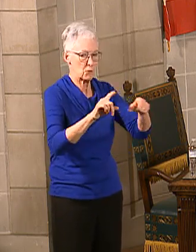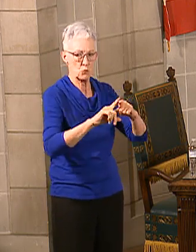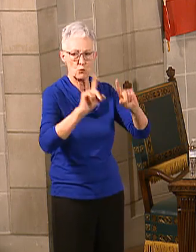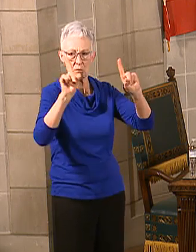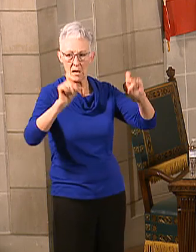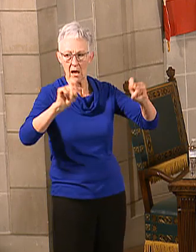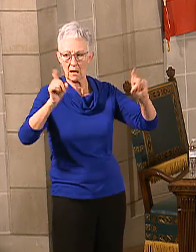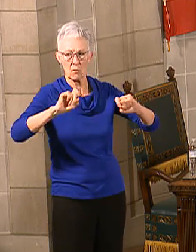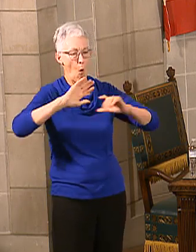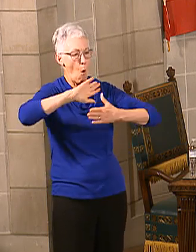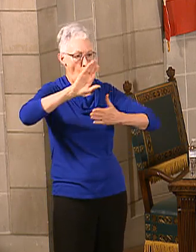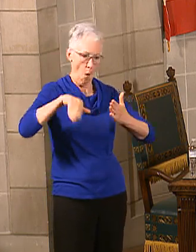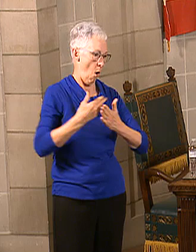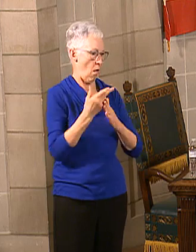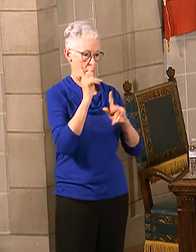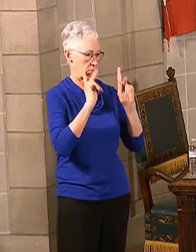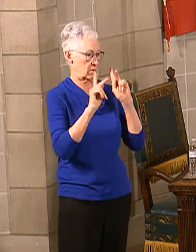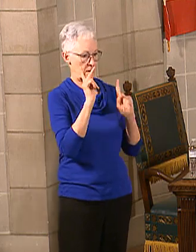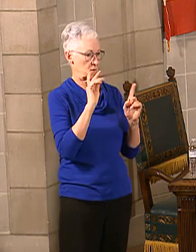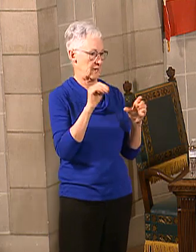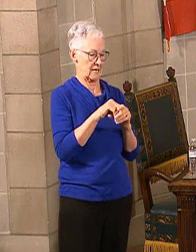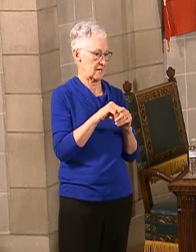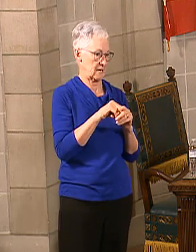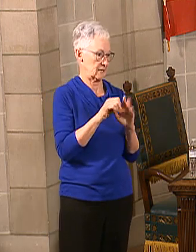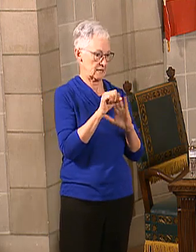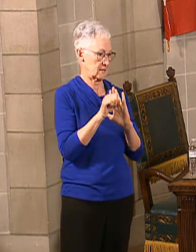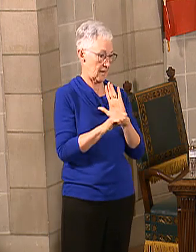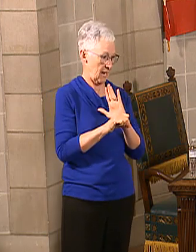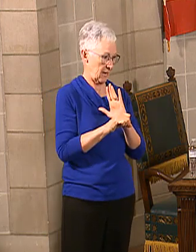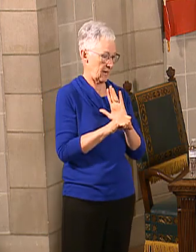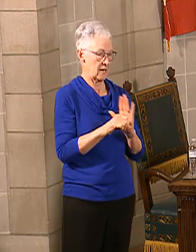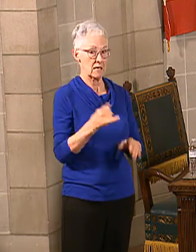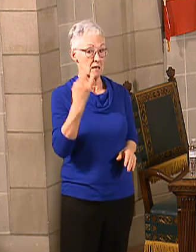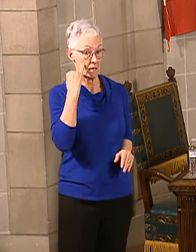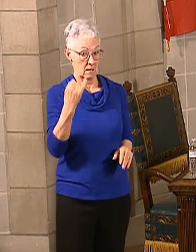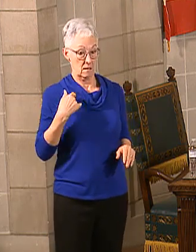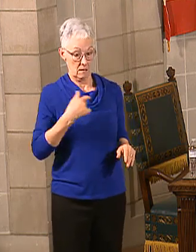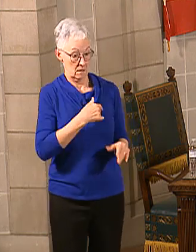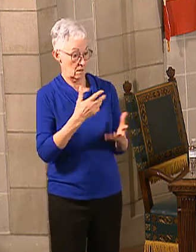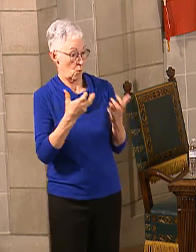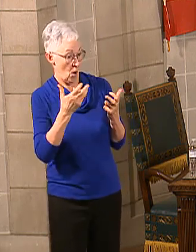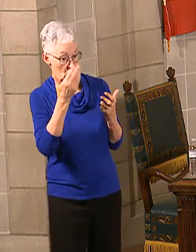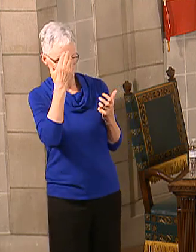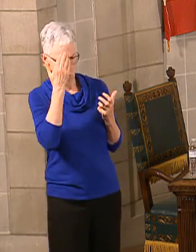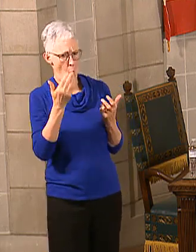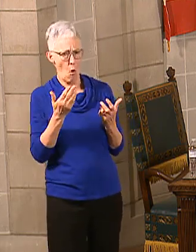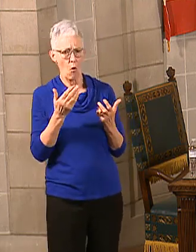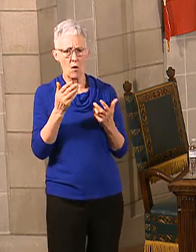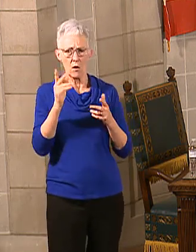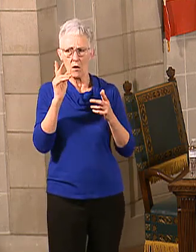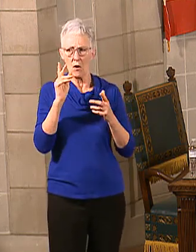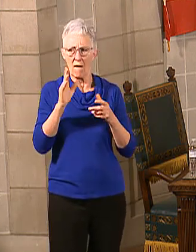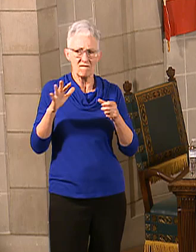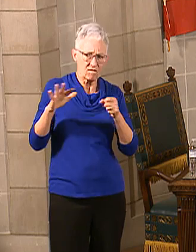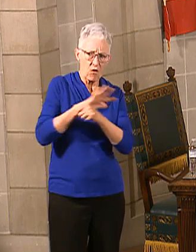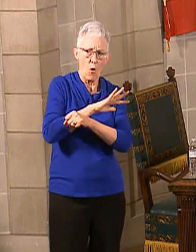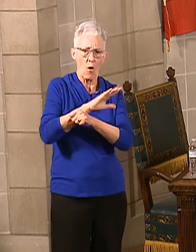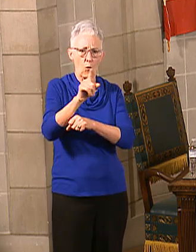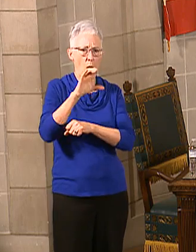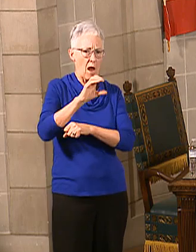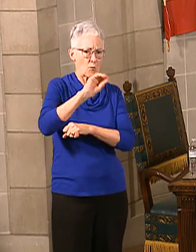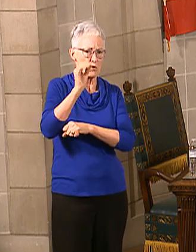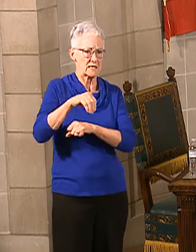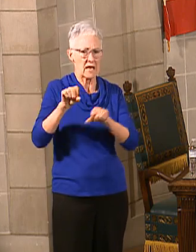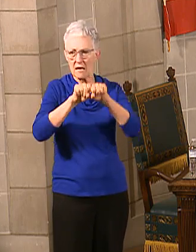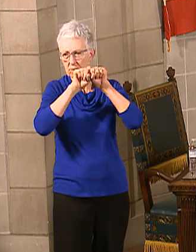of people in the population. So if you want to know the true spread of the virus in the community, you'd have to be able to do a random sample of people, Paul,